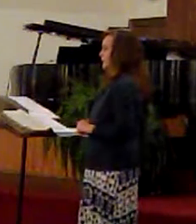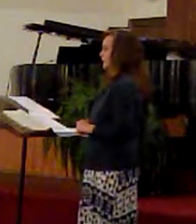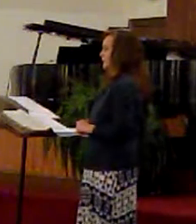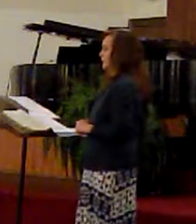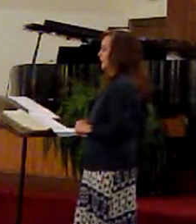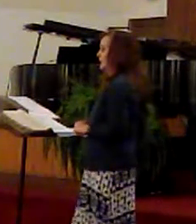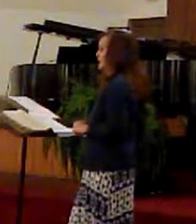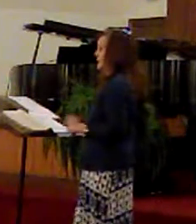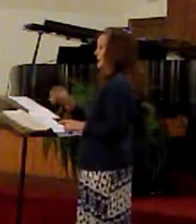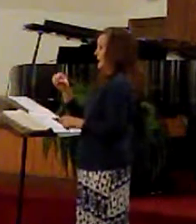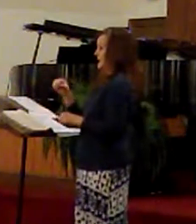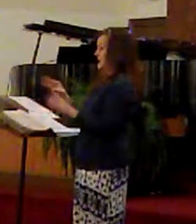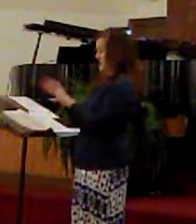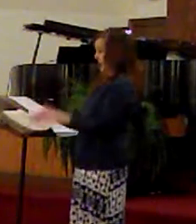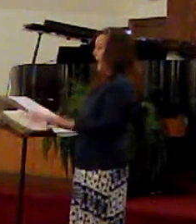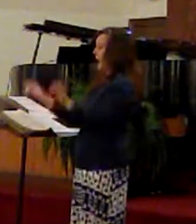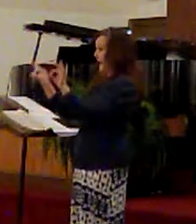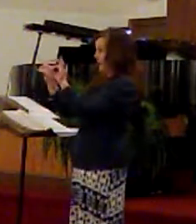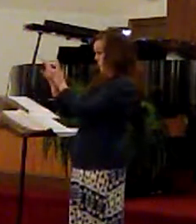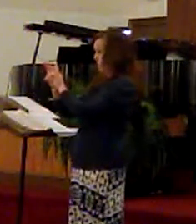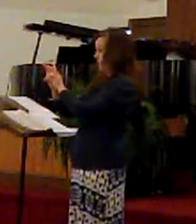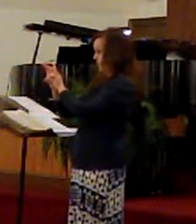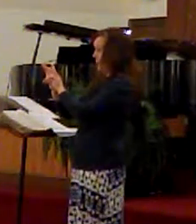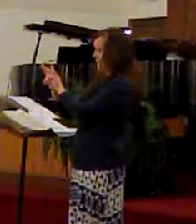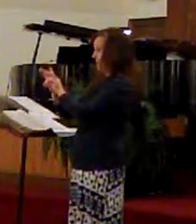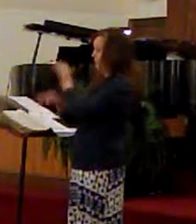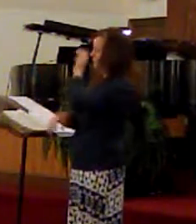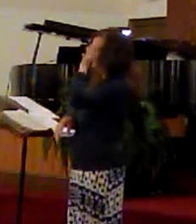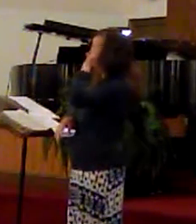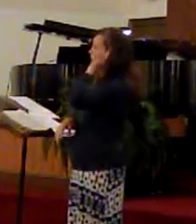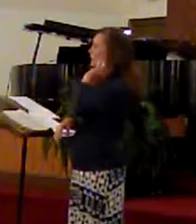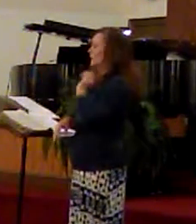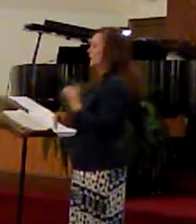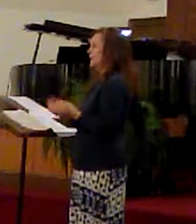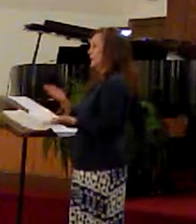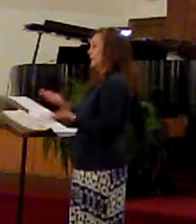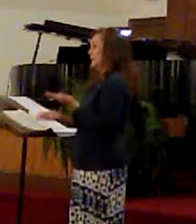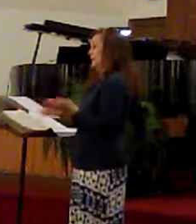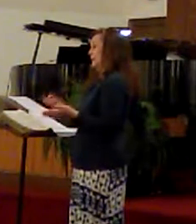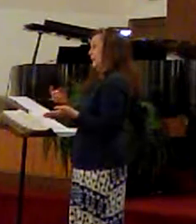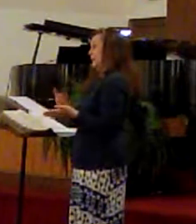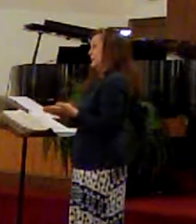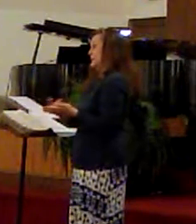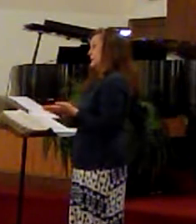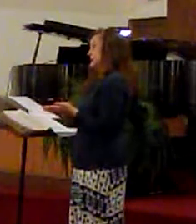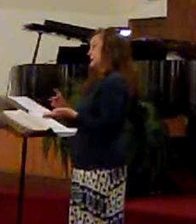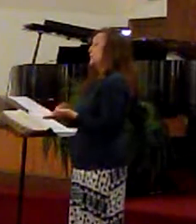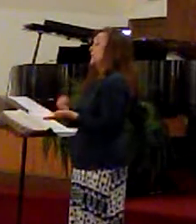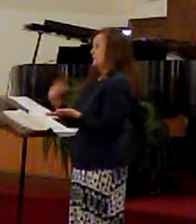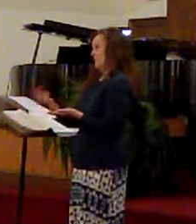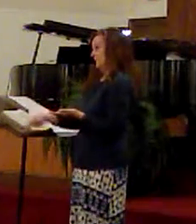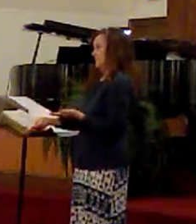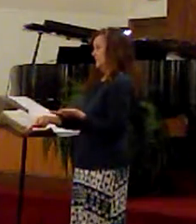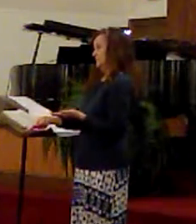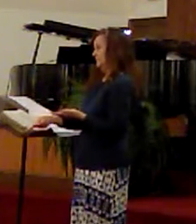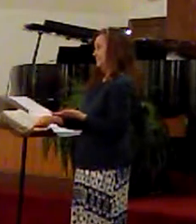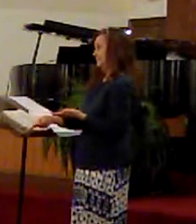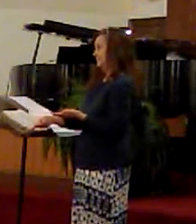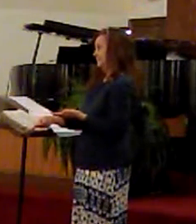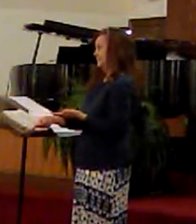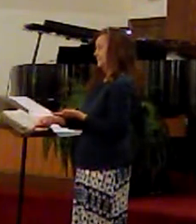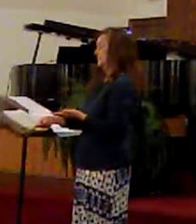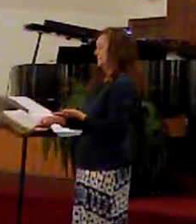Right here. And this is why I said true Bible study, we fail at this. The goal in